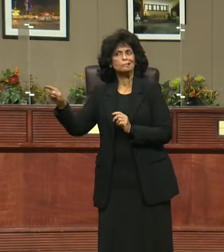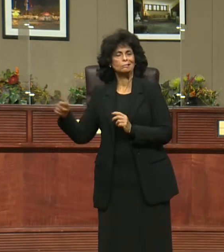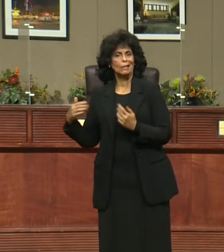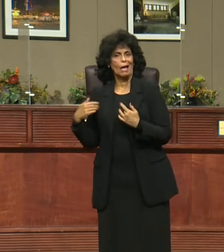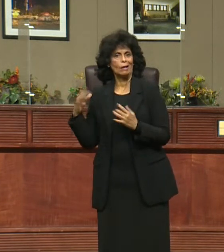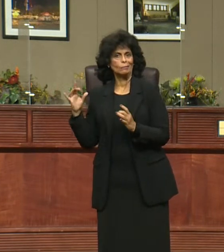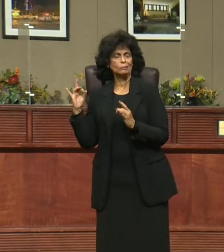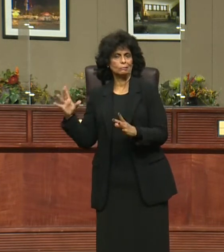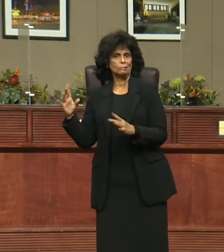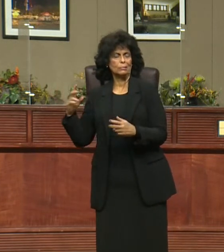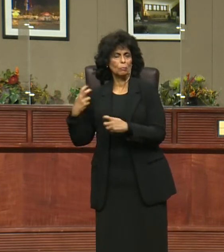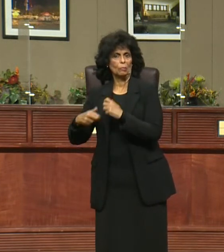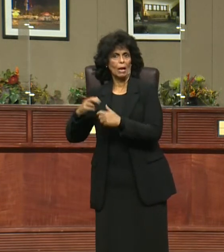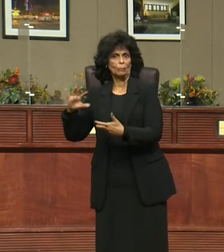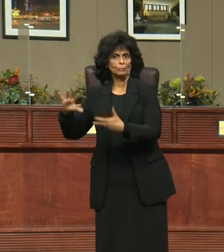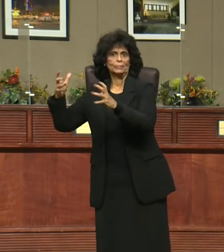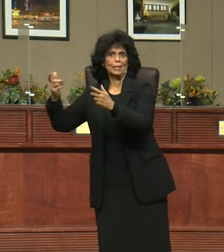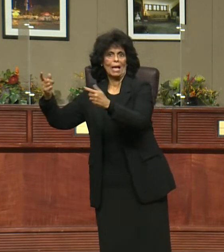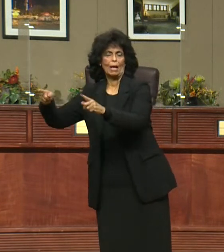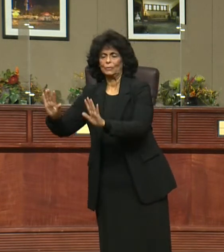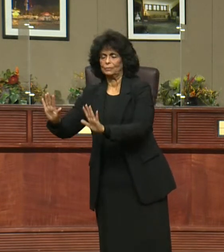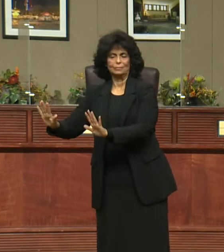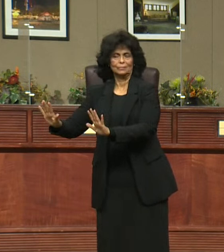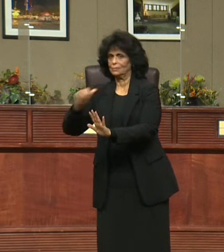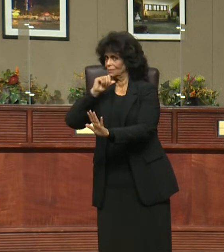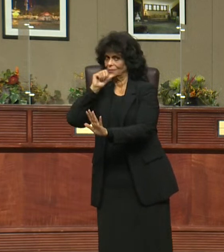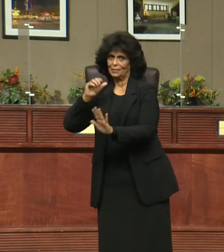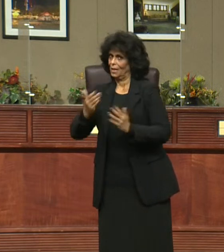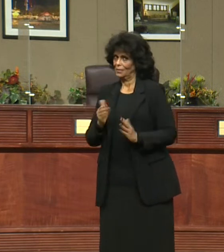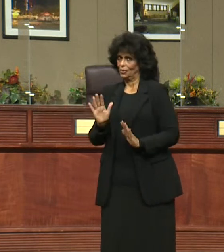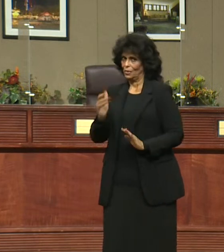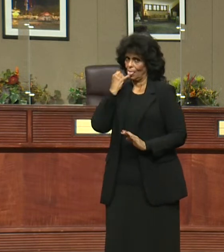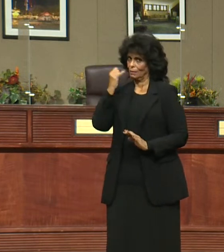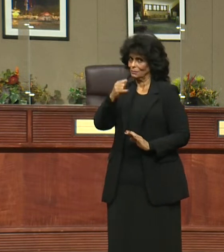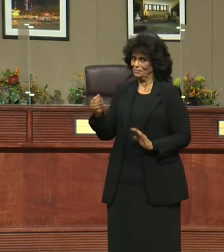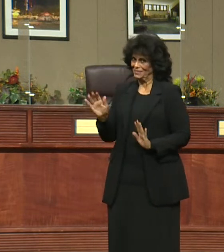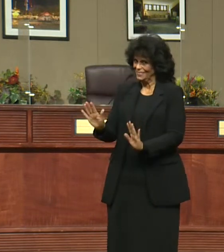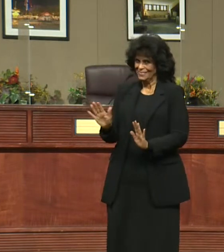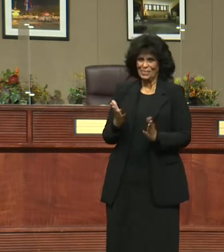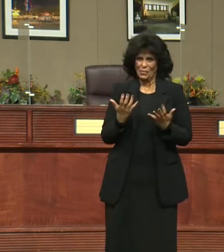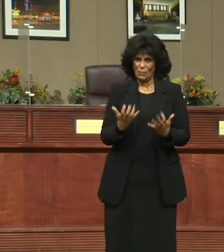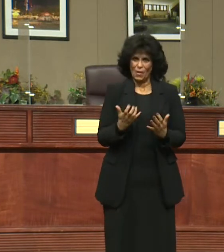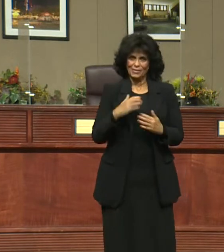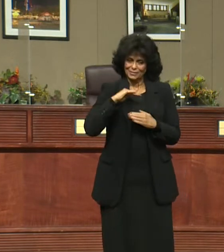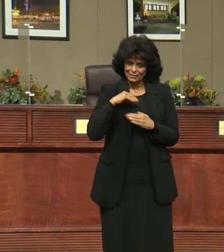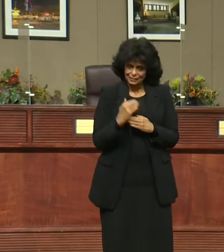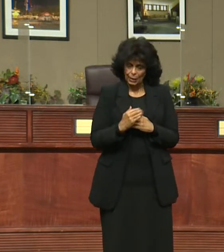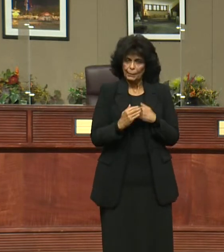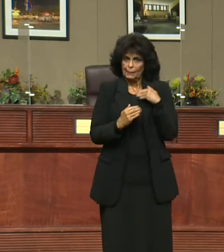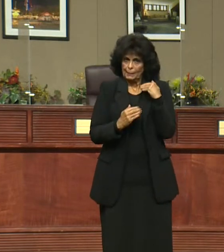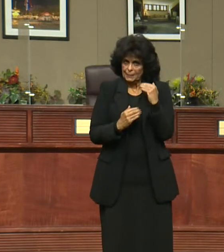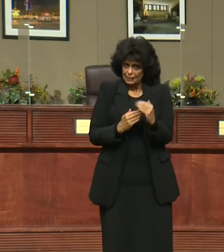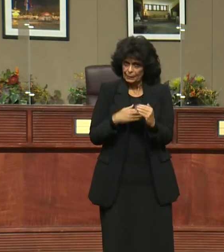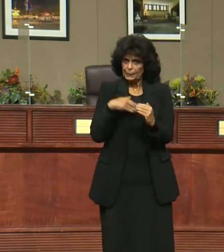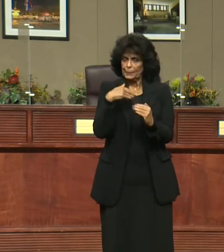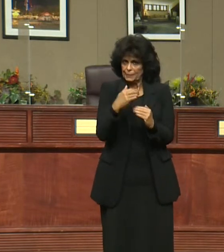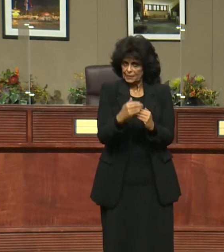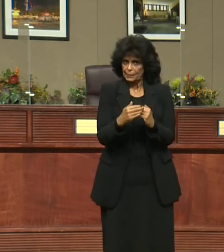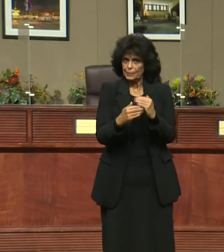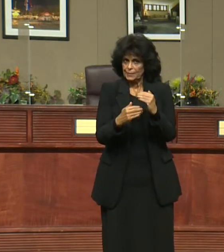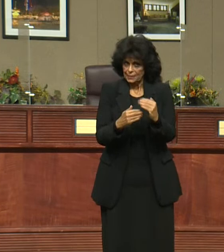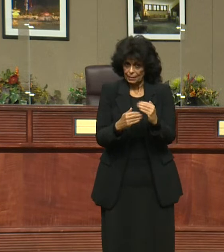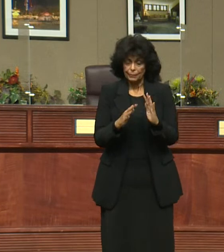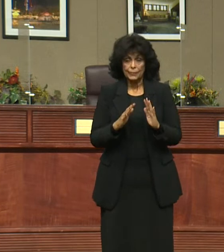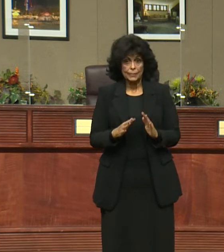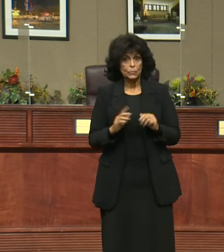that's why we have been methodically going step by step, and when we consolidate a step, then we expand, and then we move to the